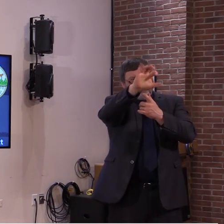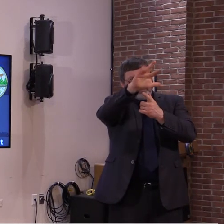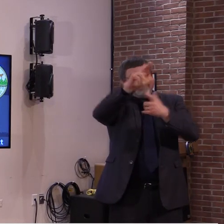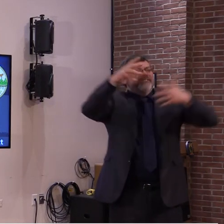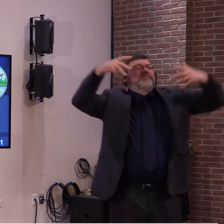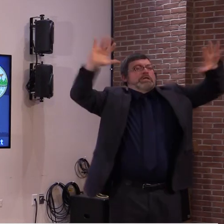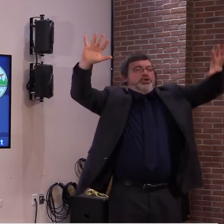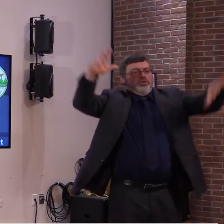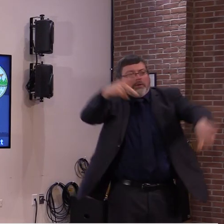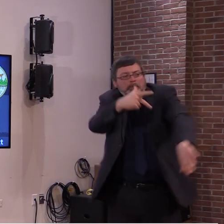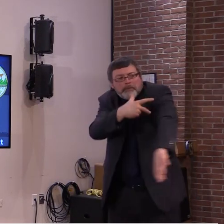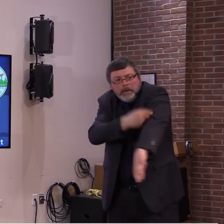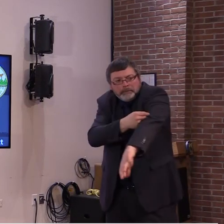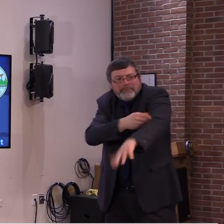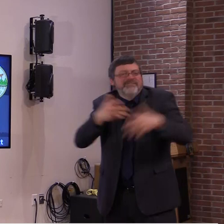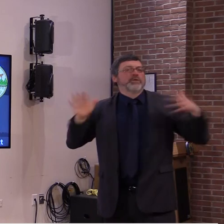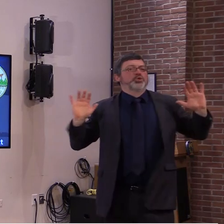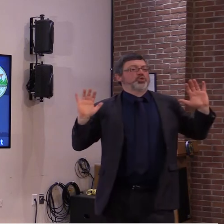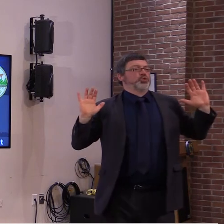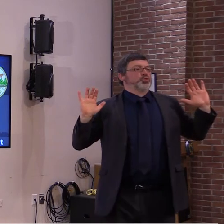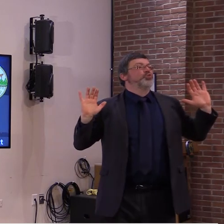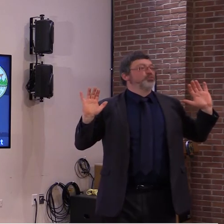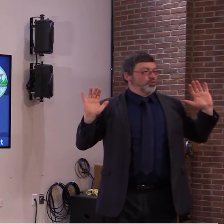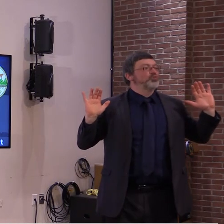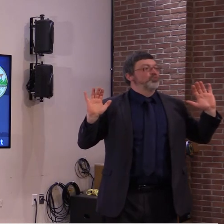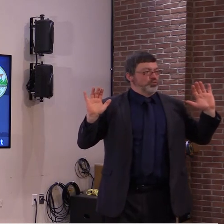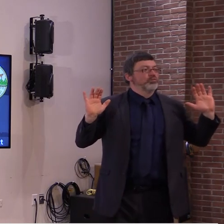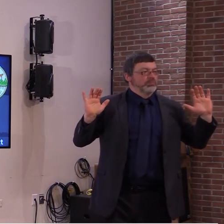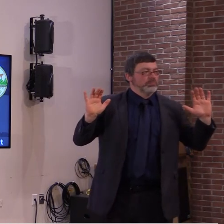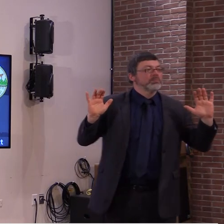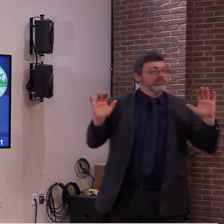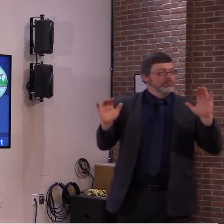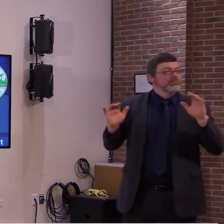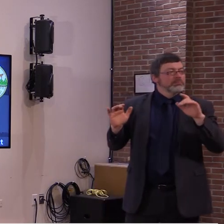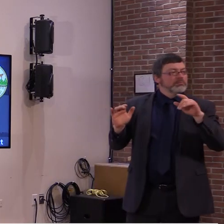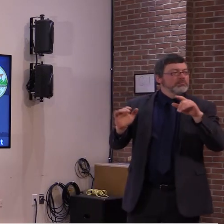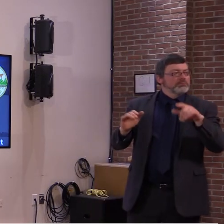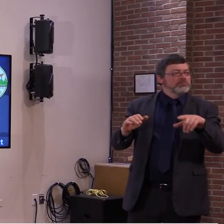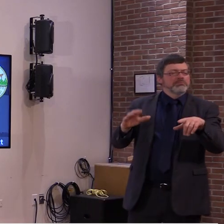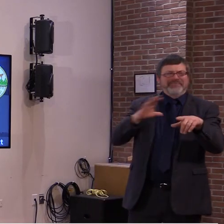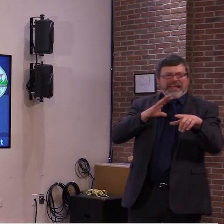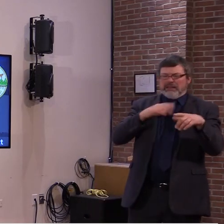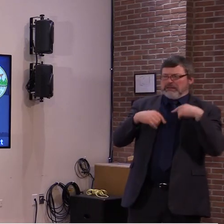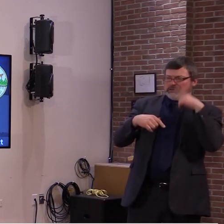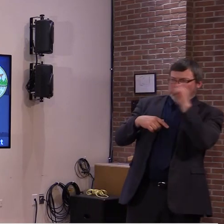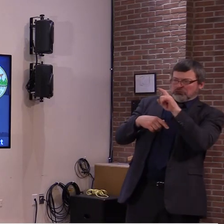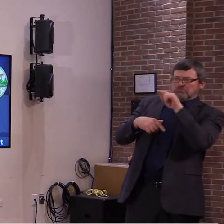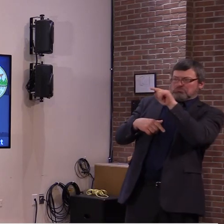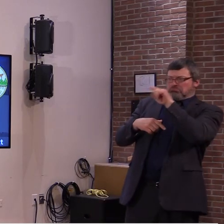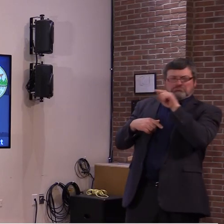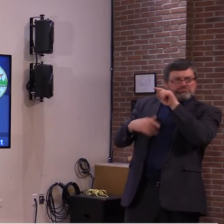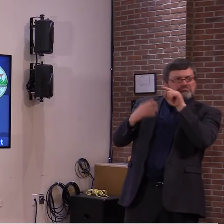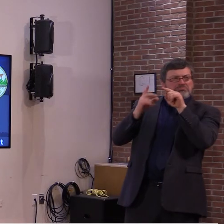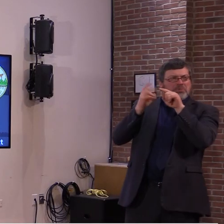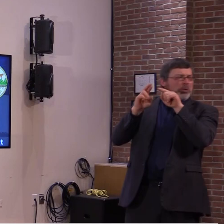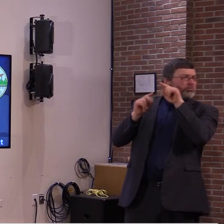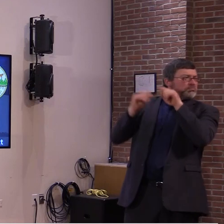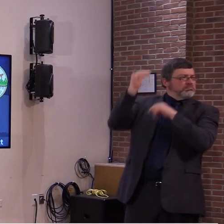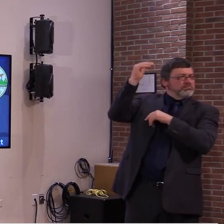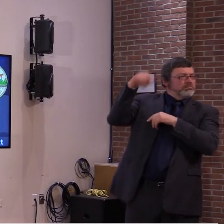Steve? Actually, this is probably for Dr. Levine, but given the news yesterday about the Syracuse